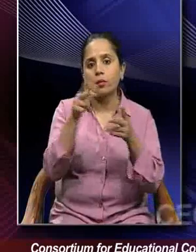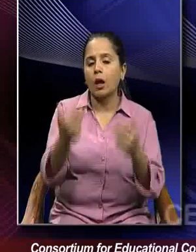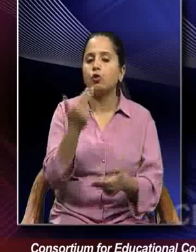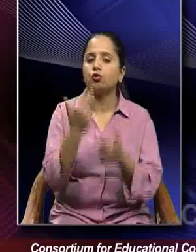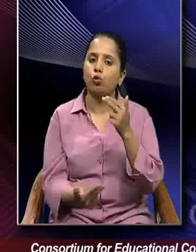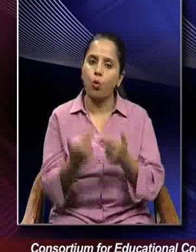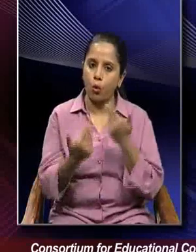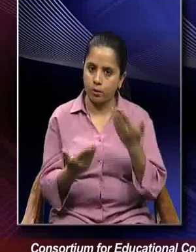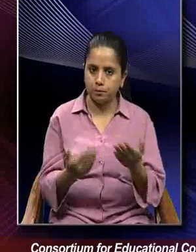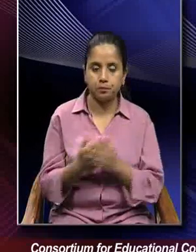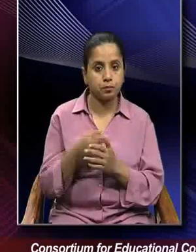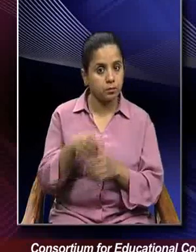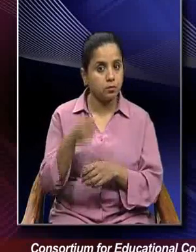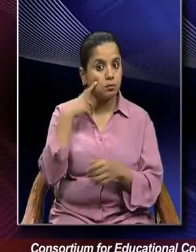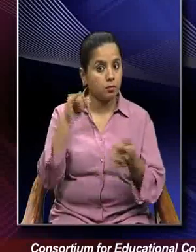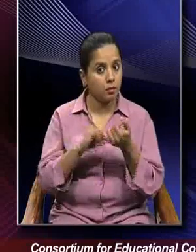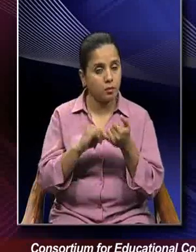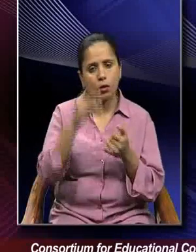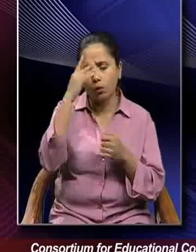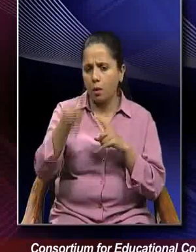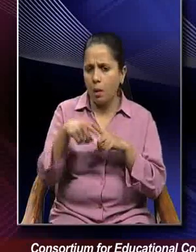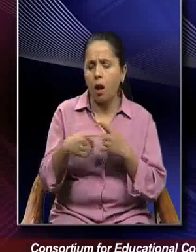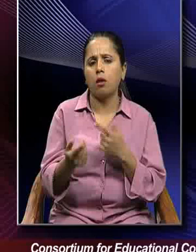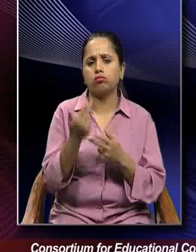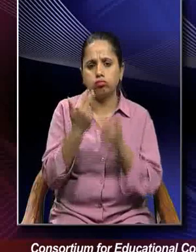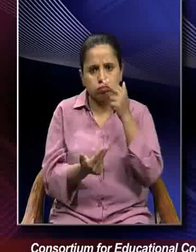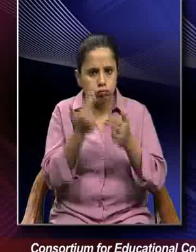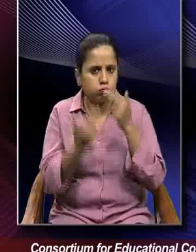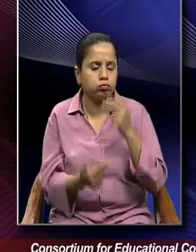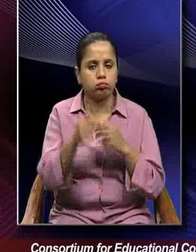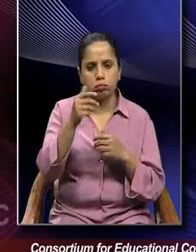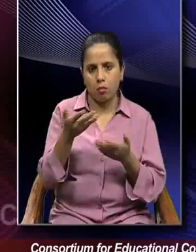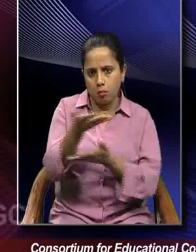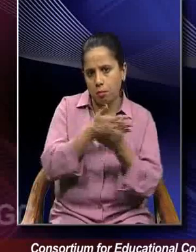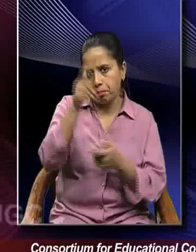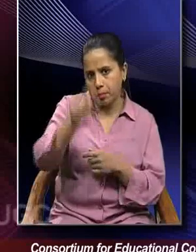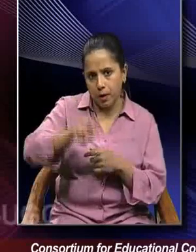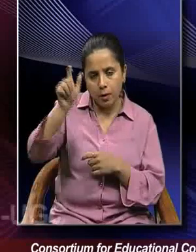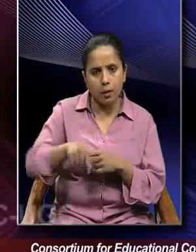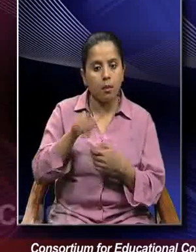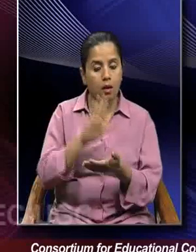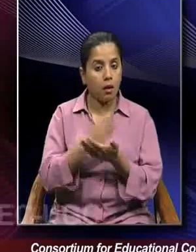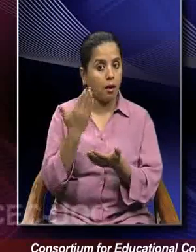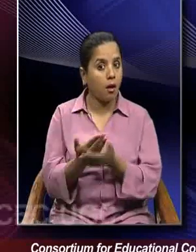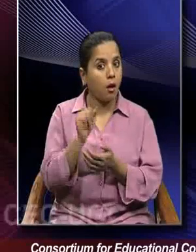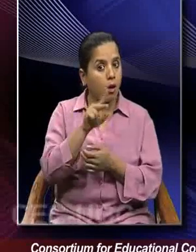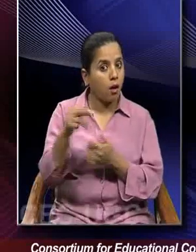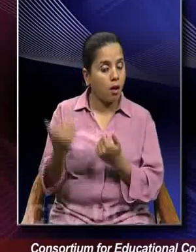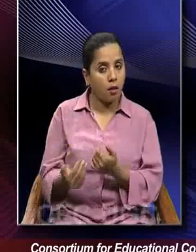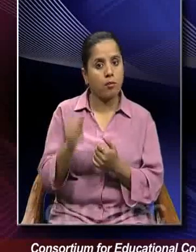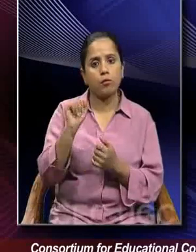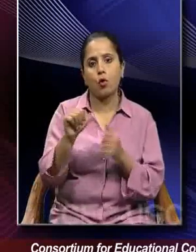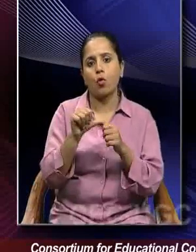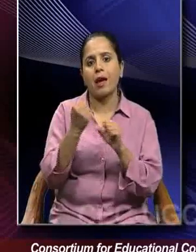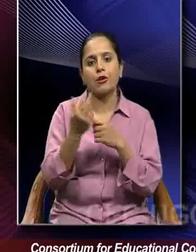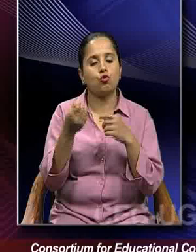For ISS, theory is all about narratives and discourse of people. The interpretive approach is hagiographic.